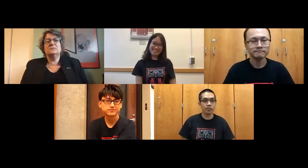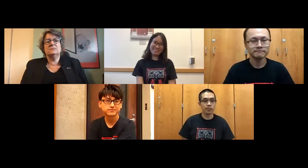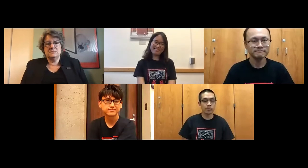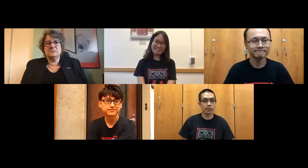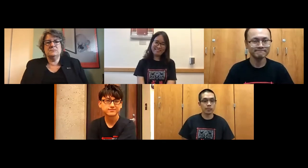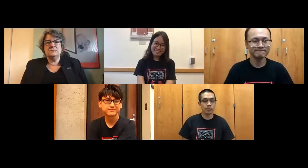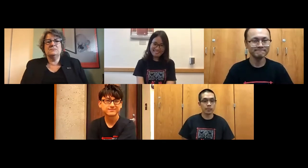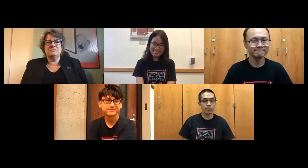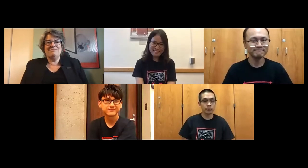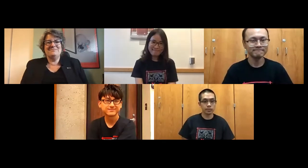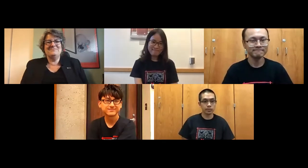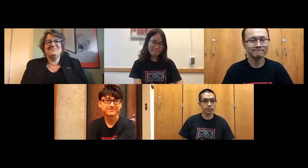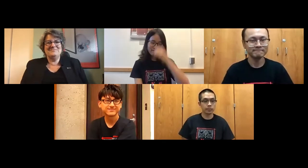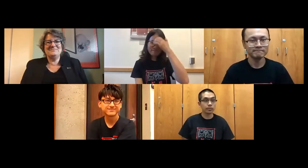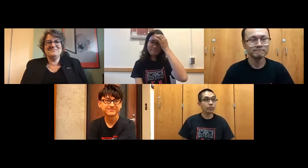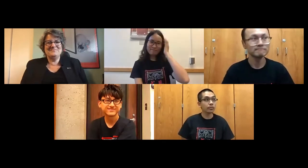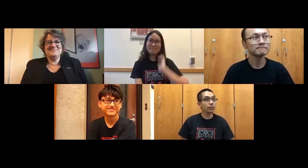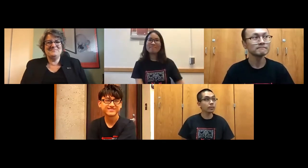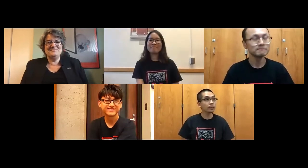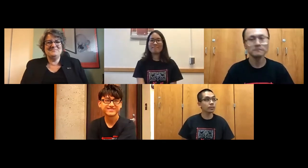getting there. Yep, go ahead.